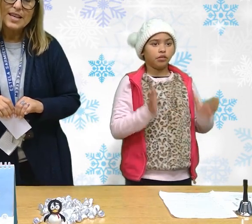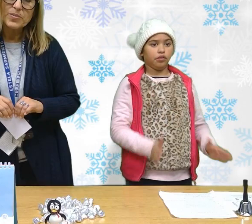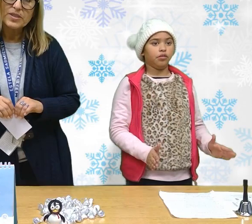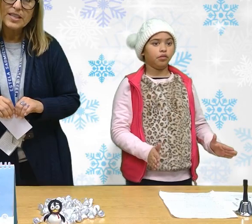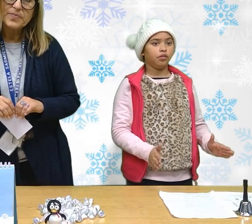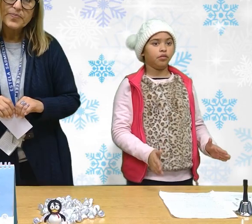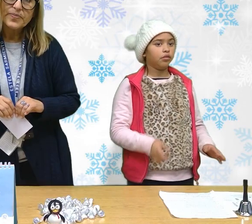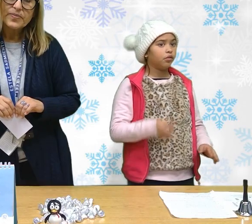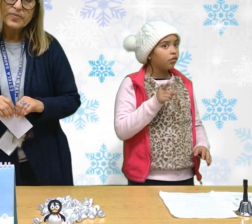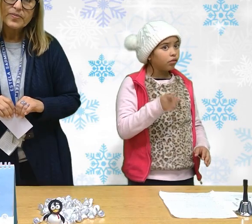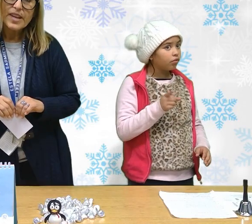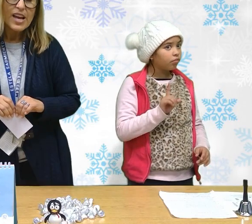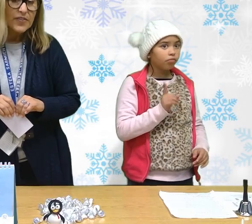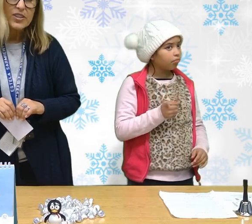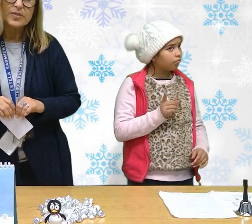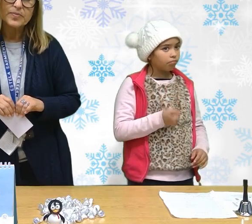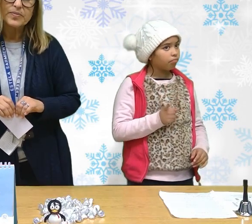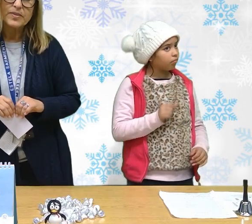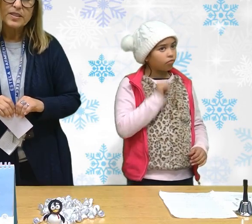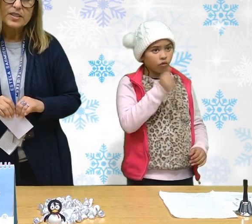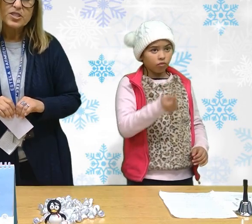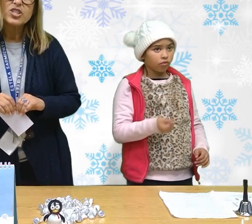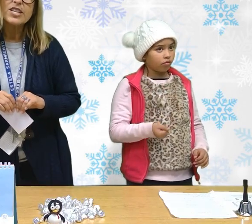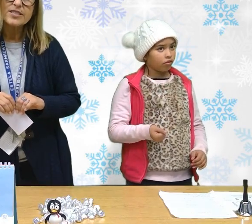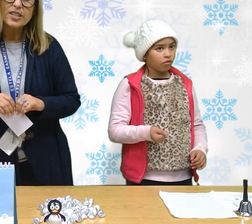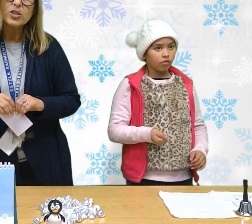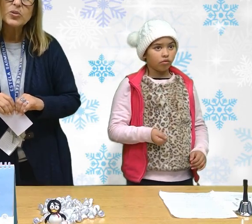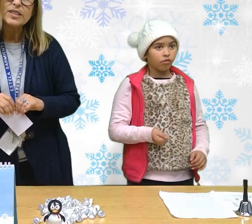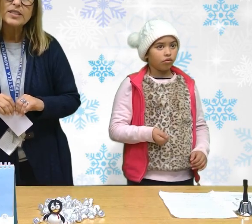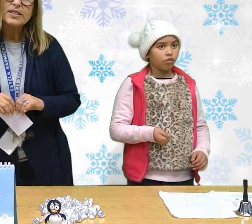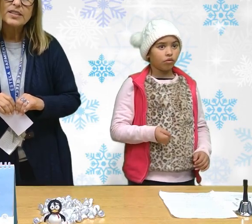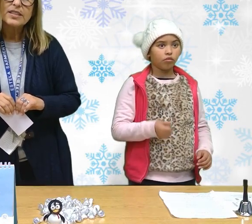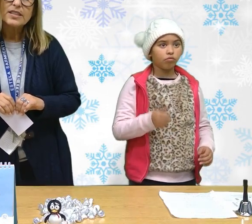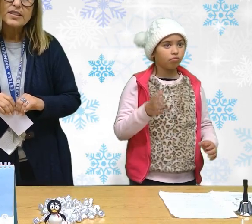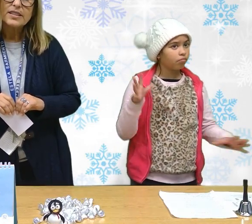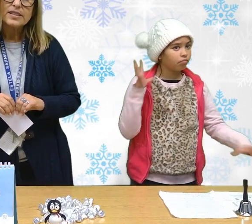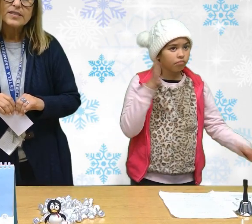Miss Emerling ever. She is included